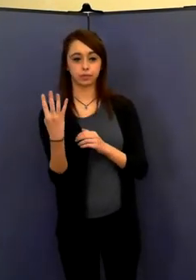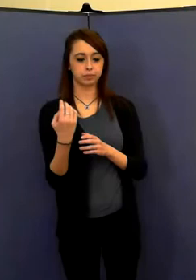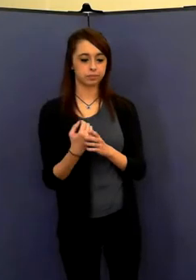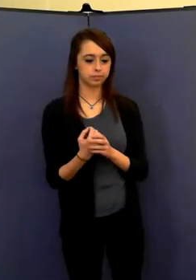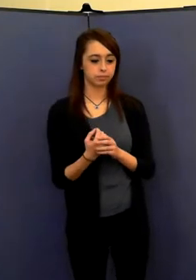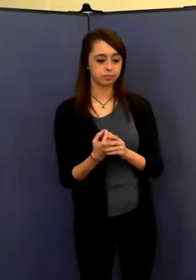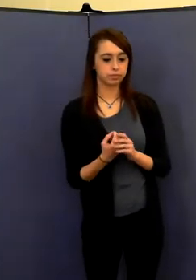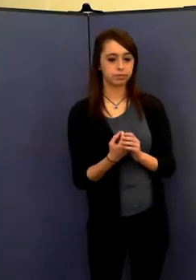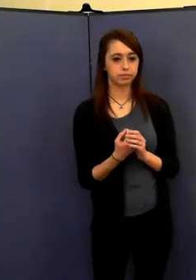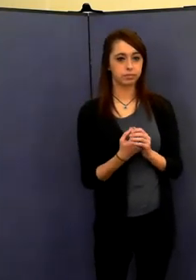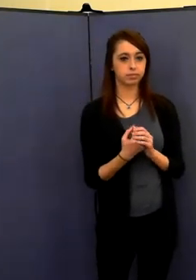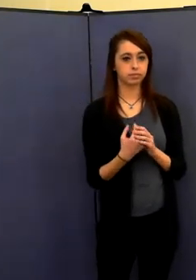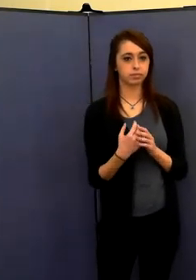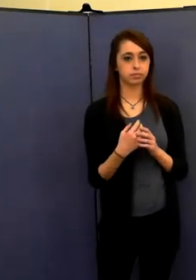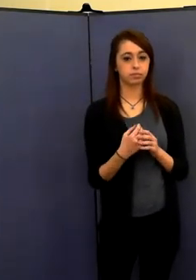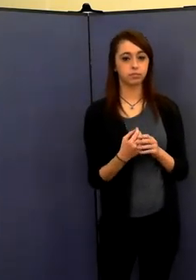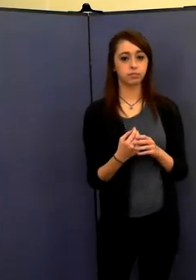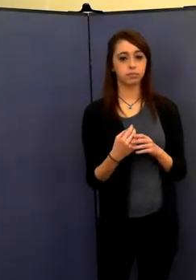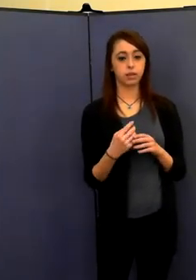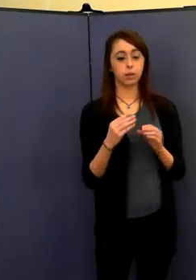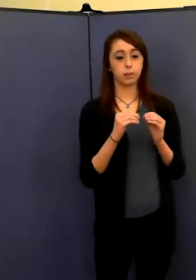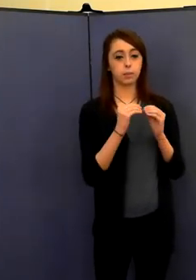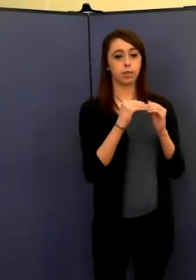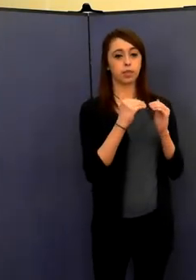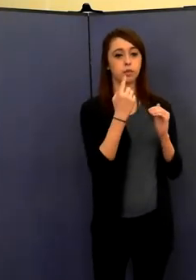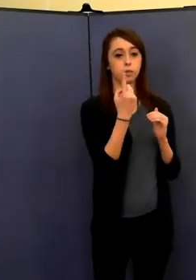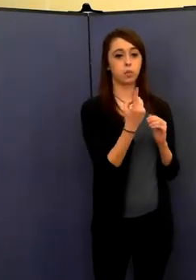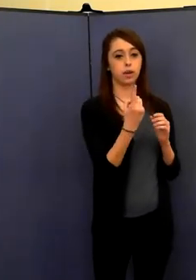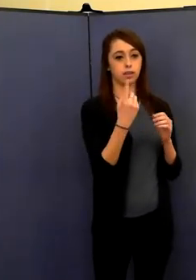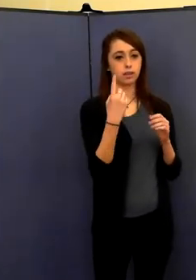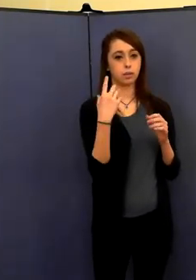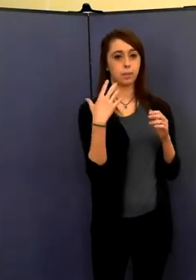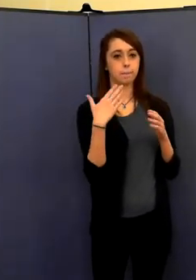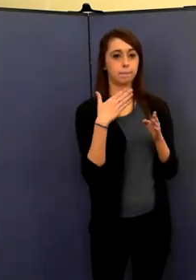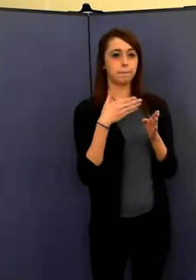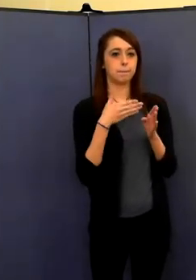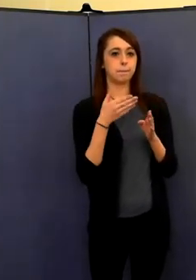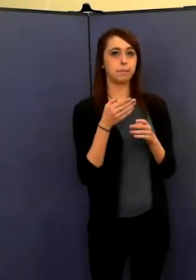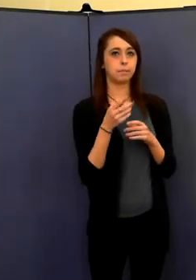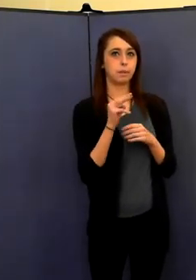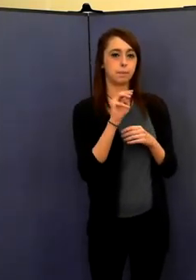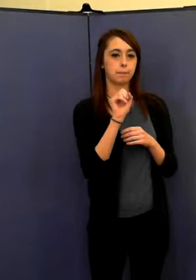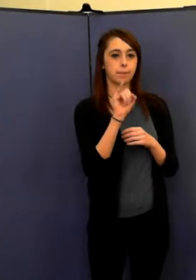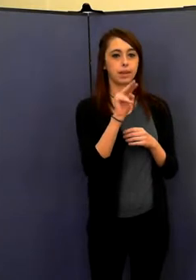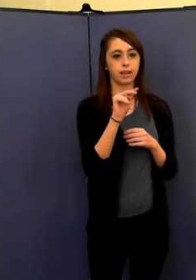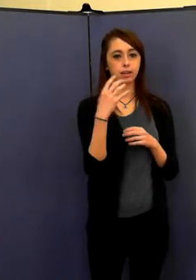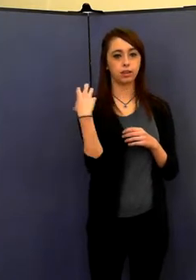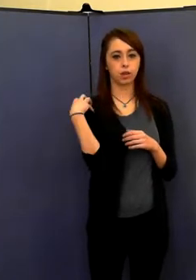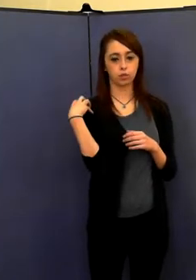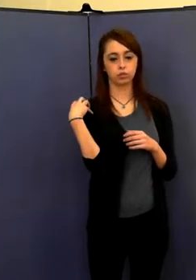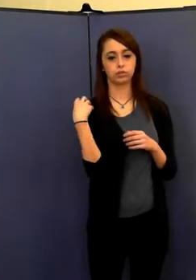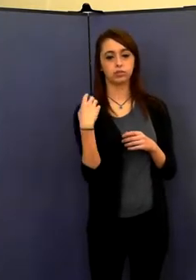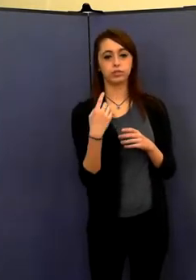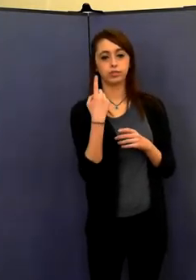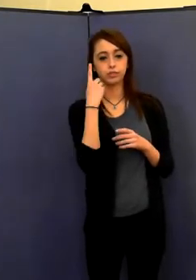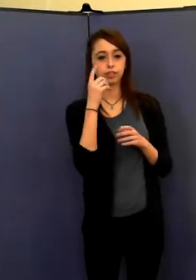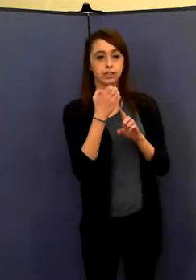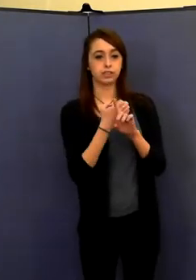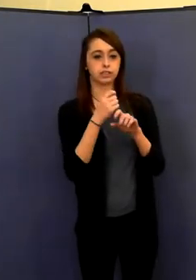But there's at least one main coach for each team. And within the game, the time is